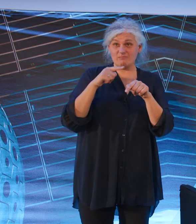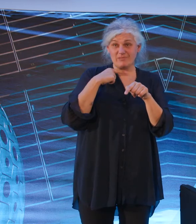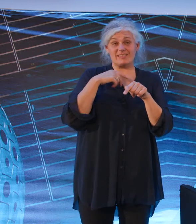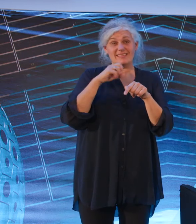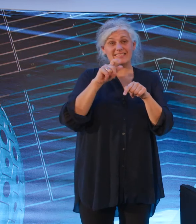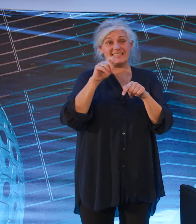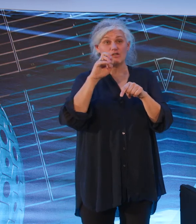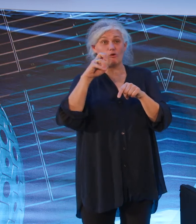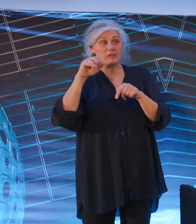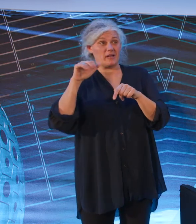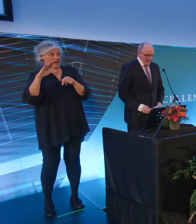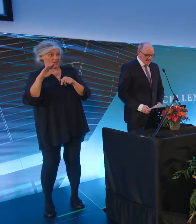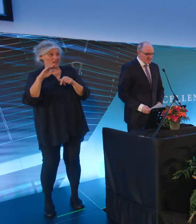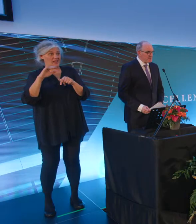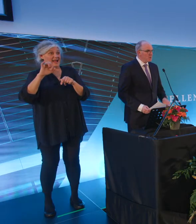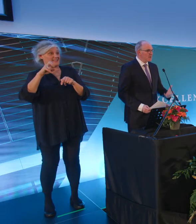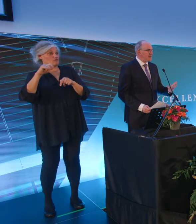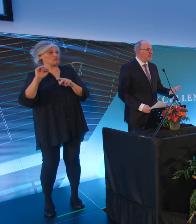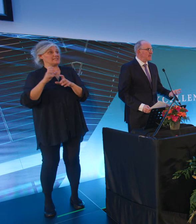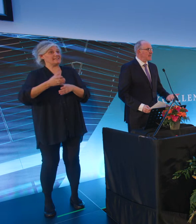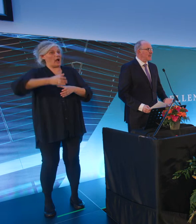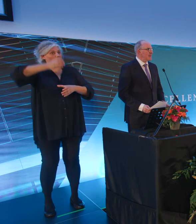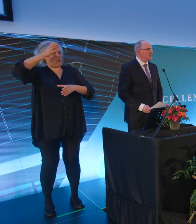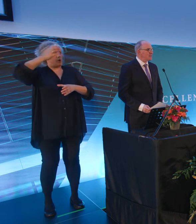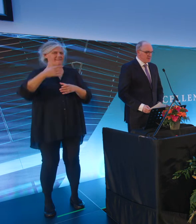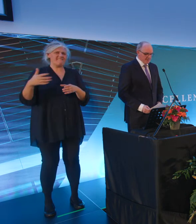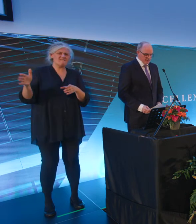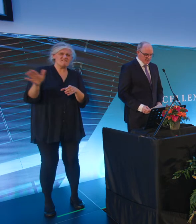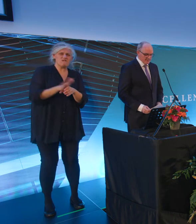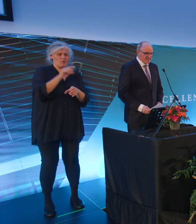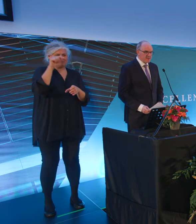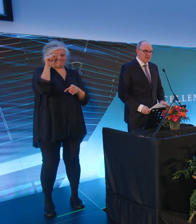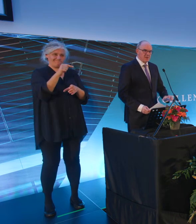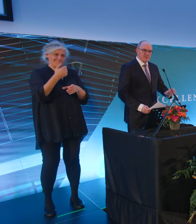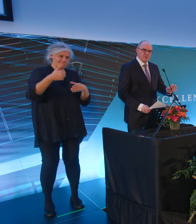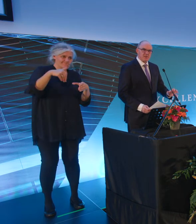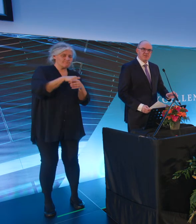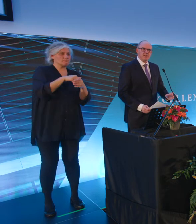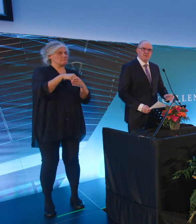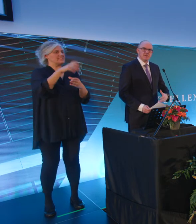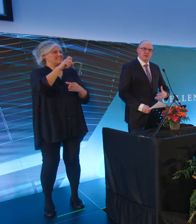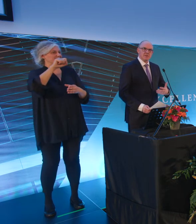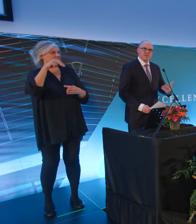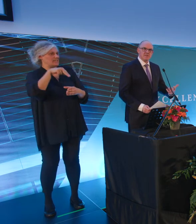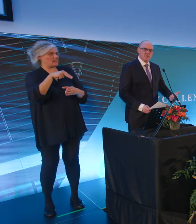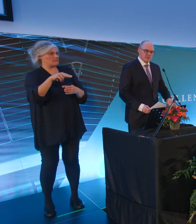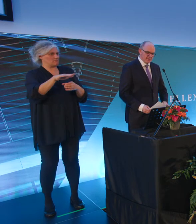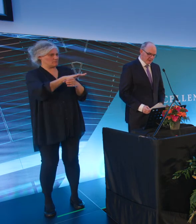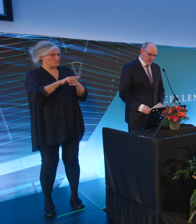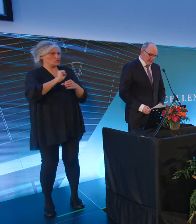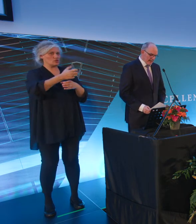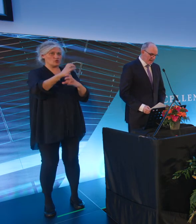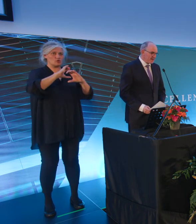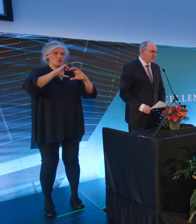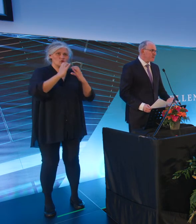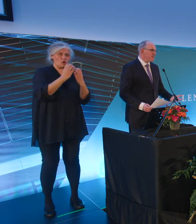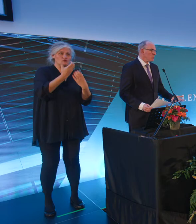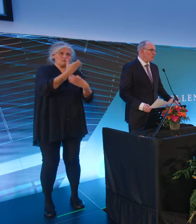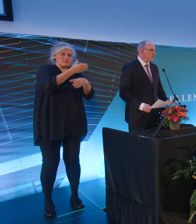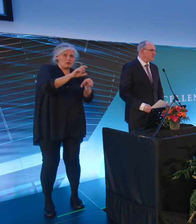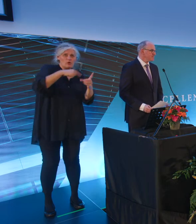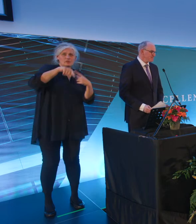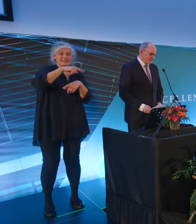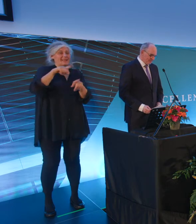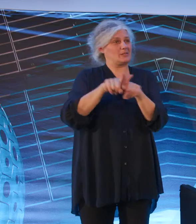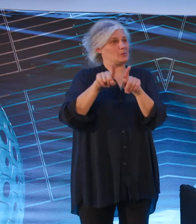stereotypical ivory tower. It is a fully engaged citizen of its region, of its country, and indeed of